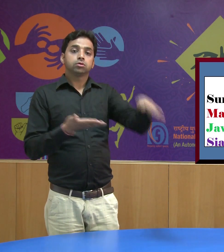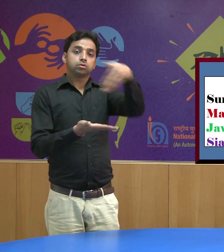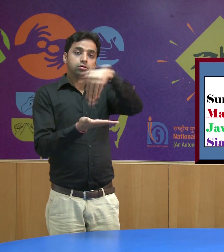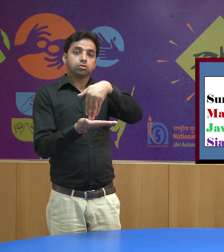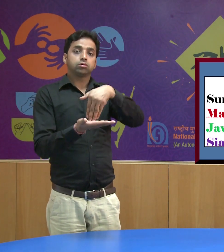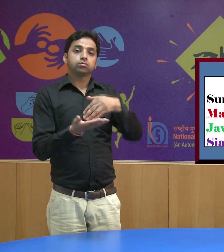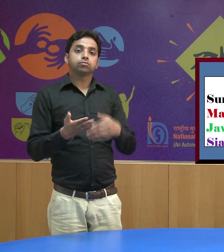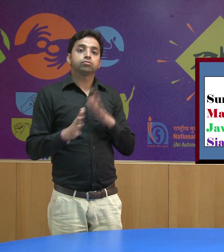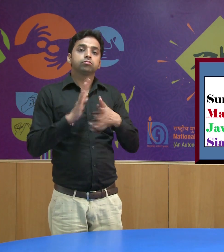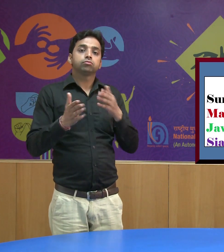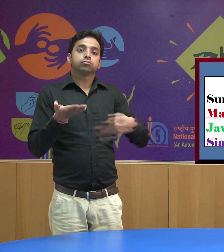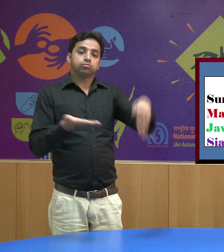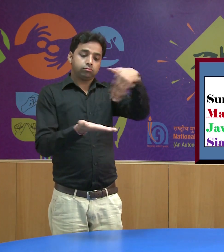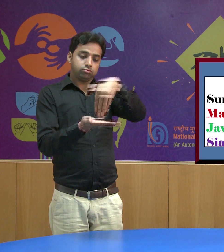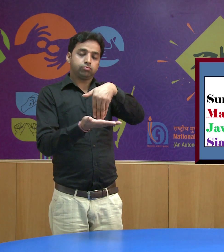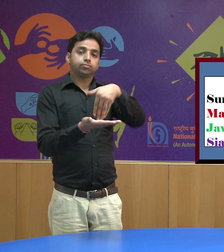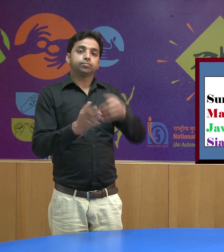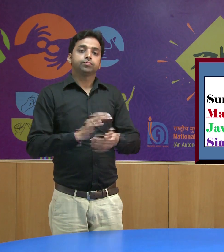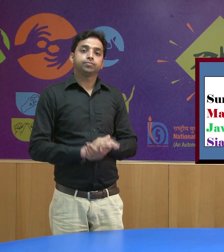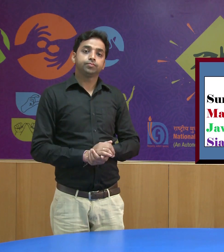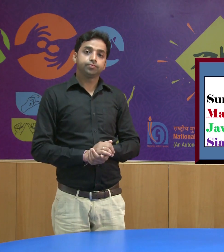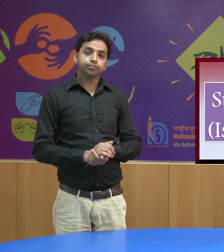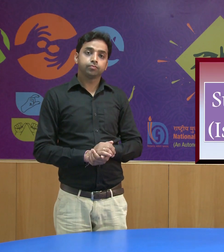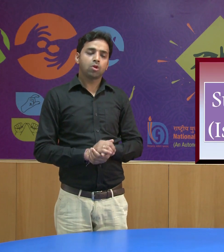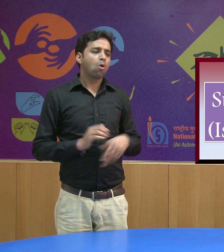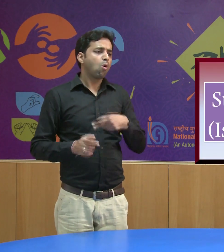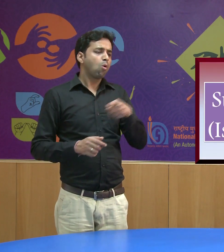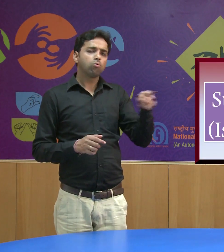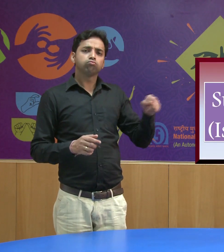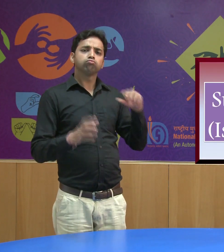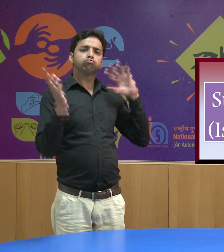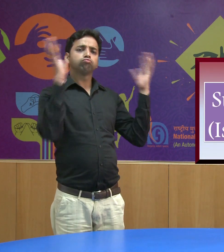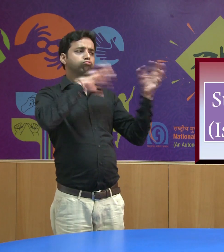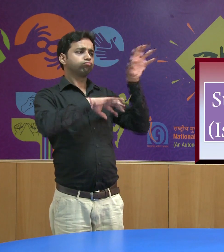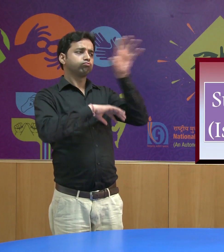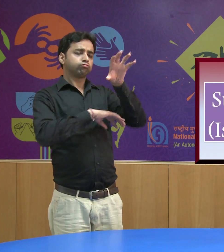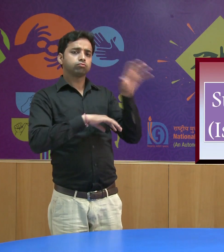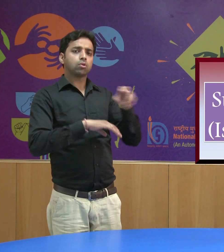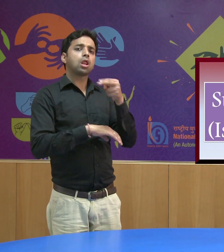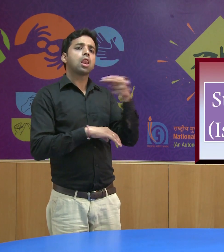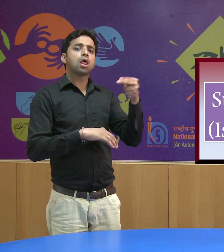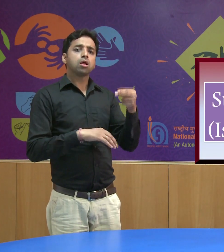All these countries were called as Suvarna